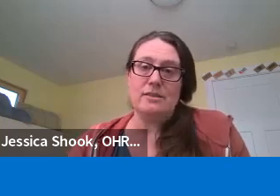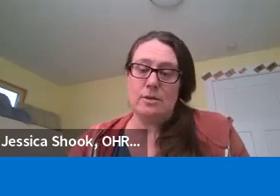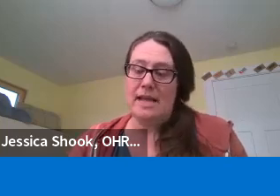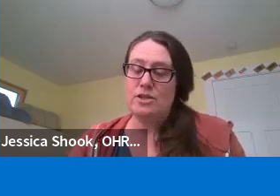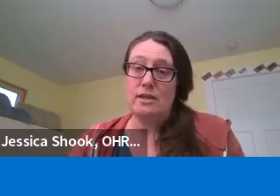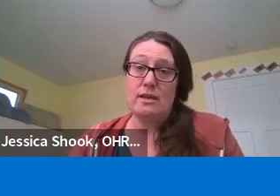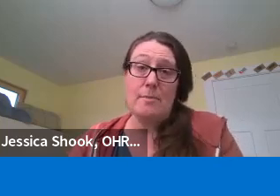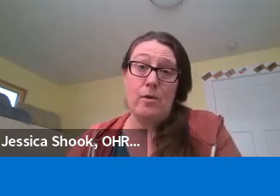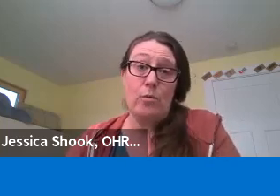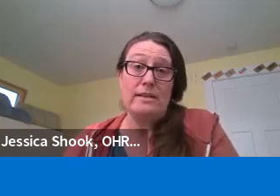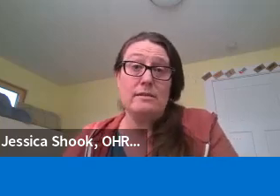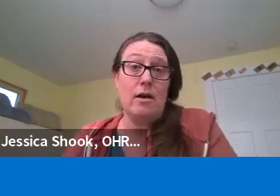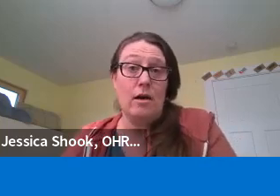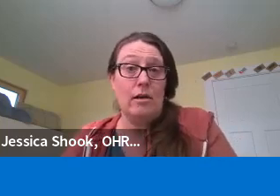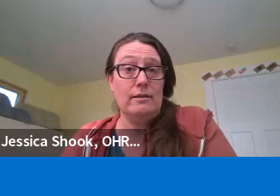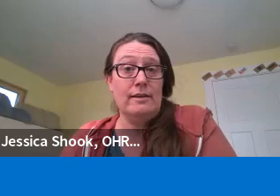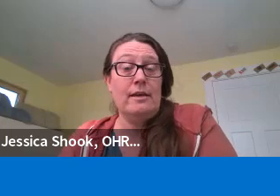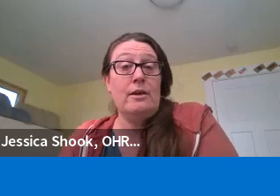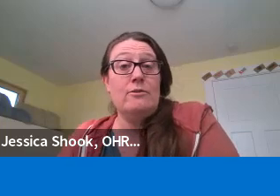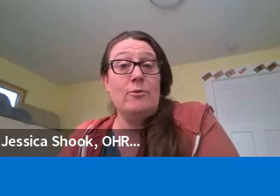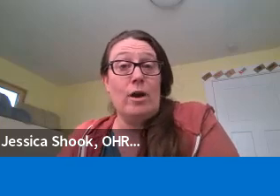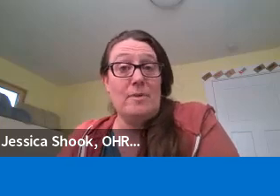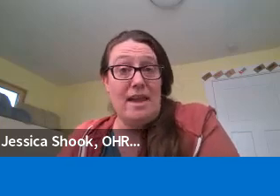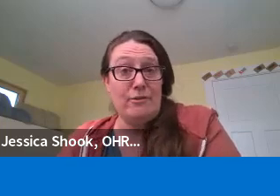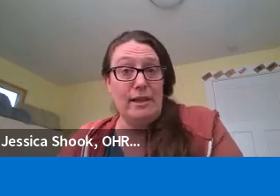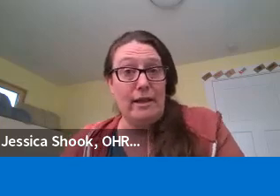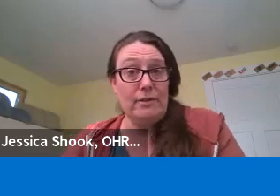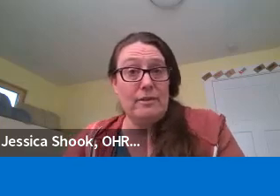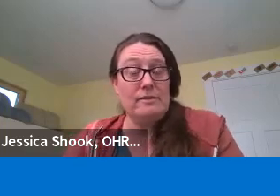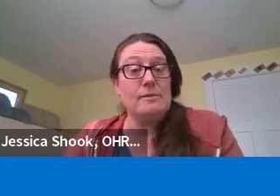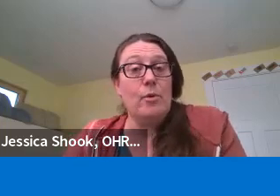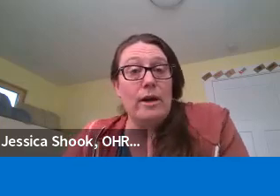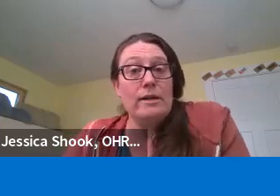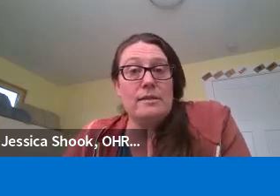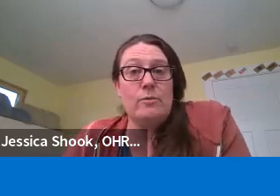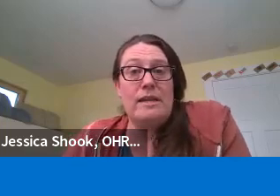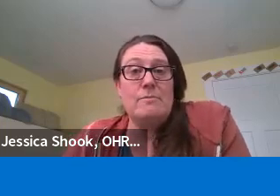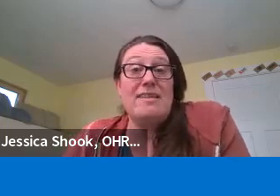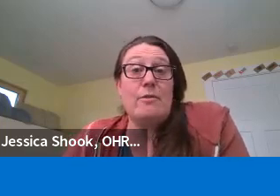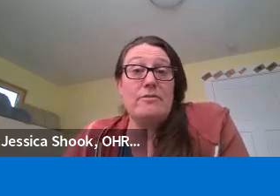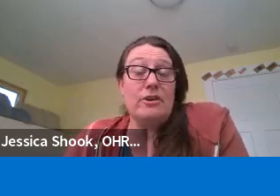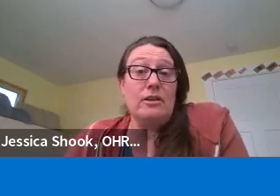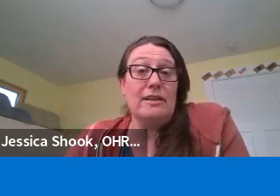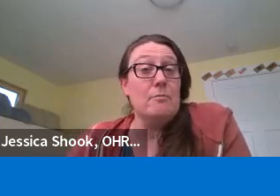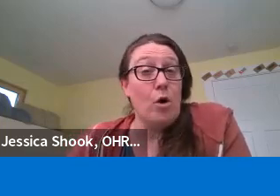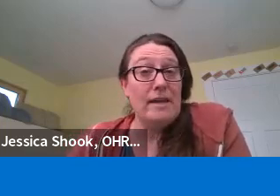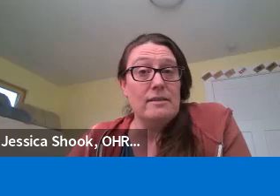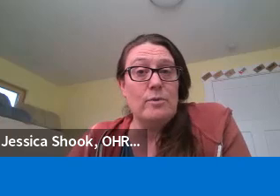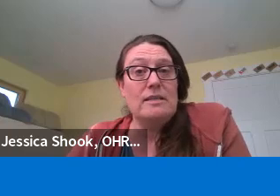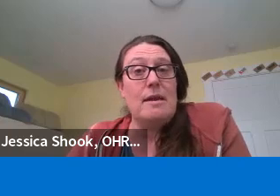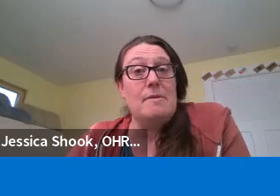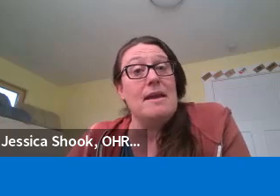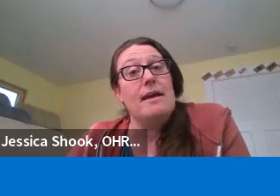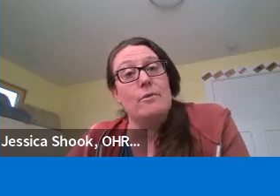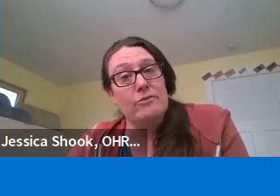times that determination about when to call for behavioral health support, when to make that referral in the moment,